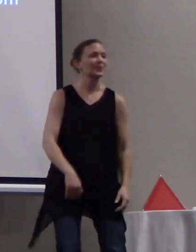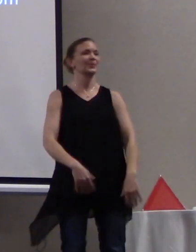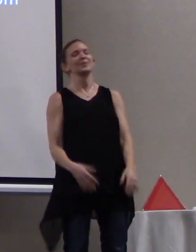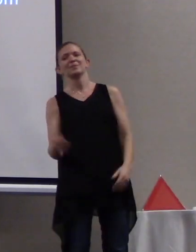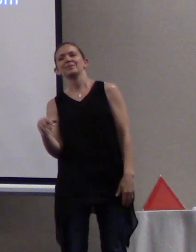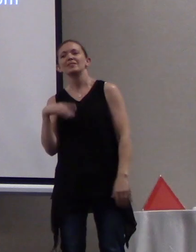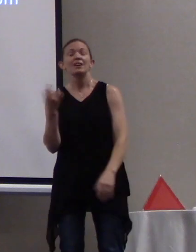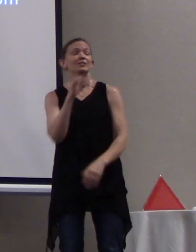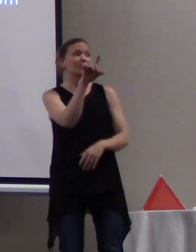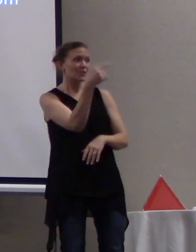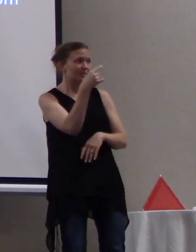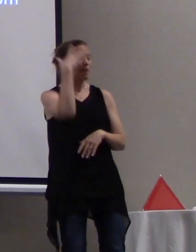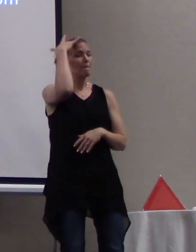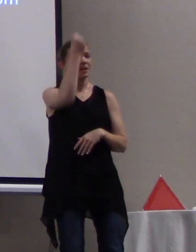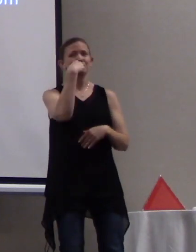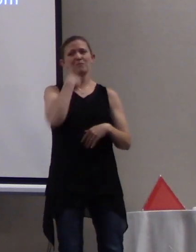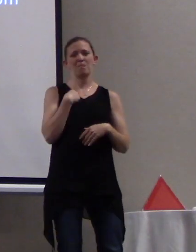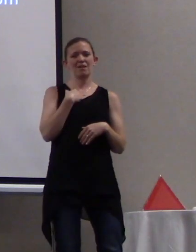Hello, hello, hello.